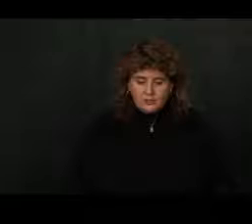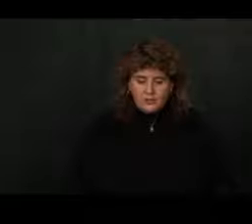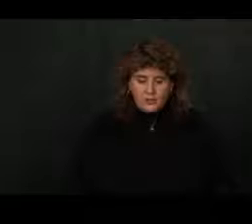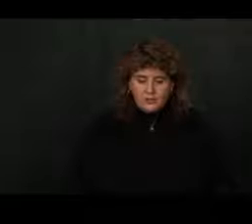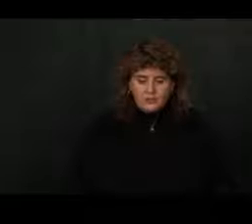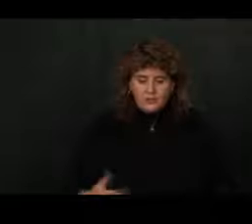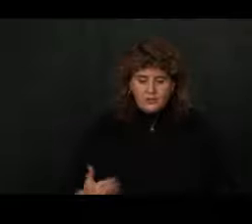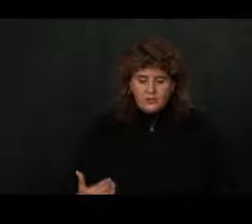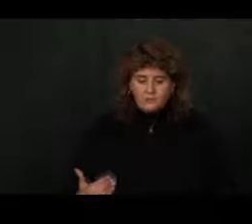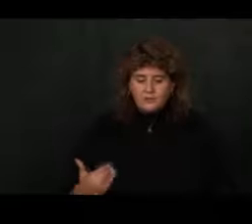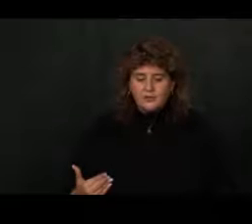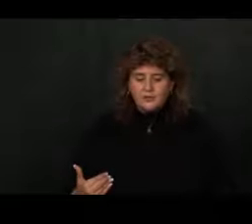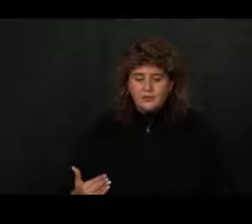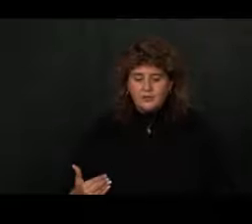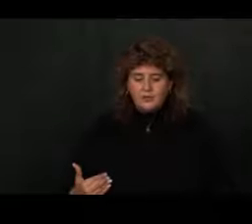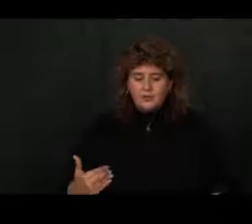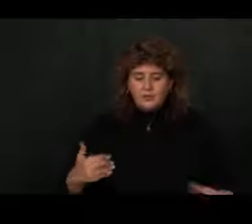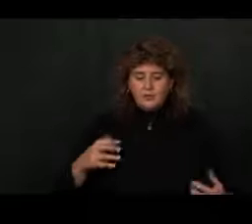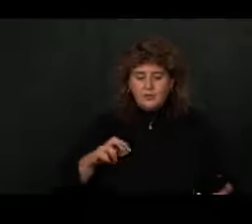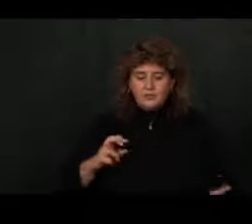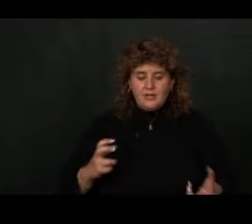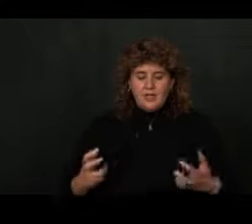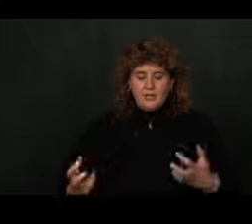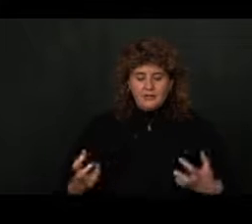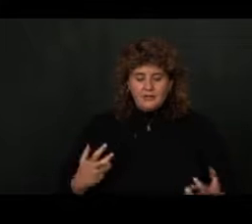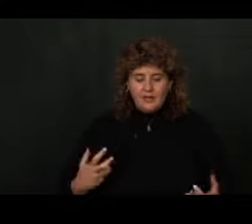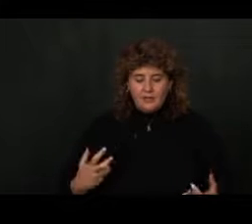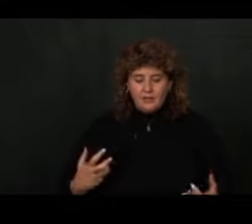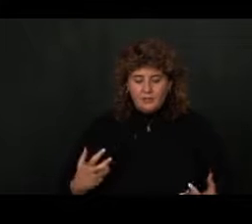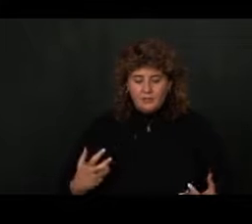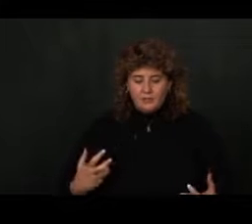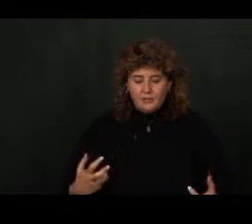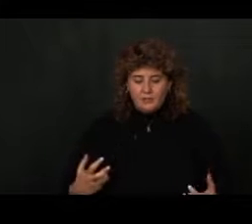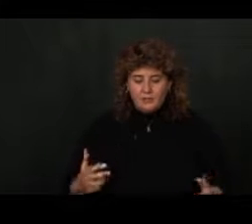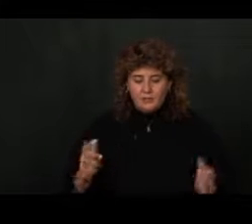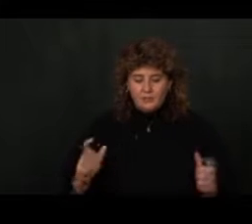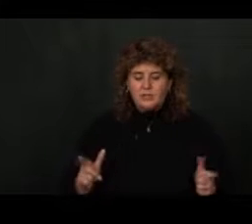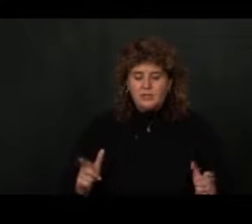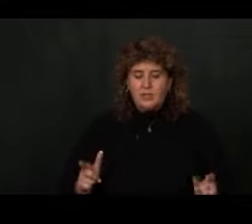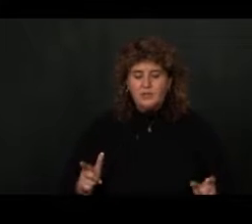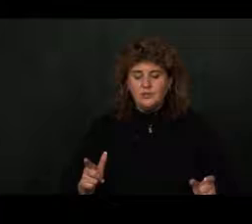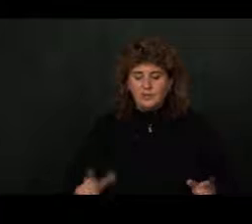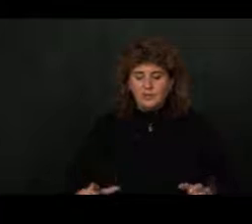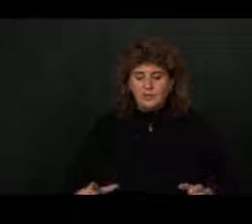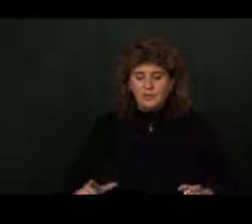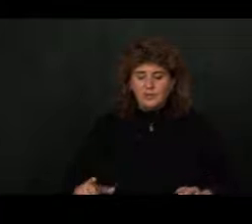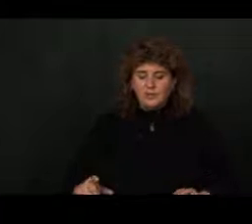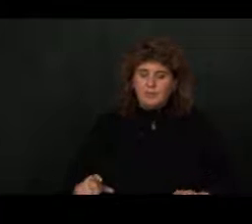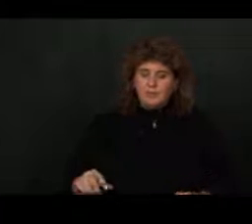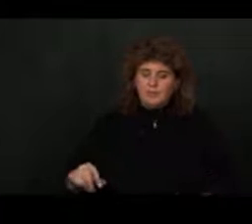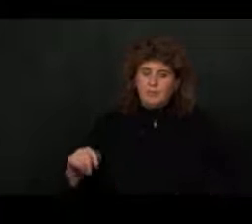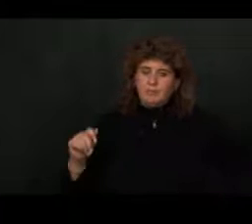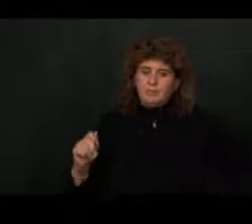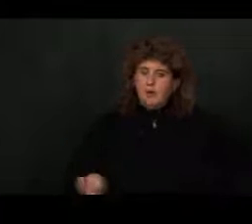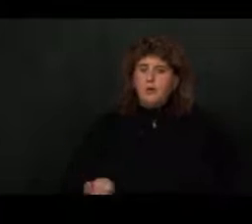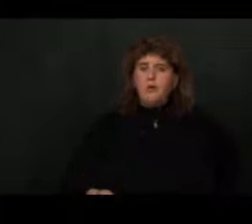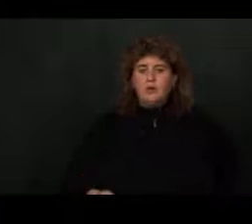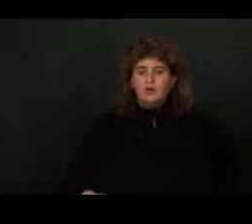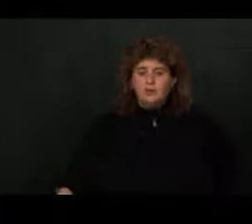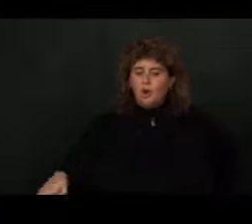So, first, with staph and strep, okay, the first thing I want you to know is that blood agar for all